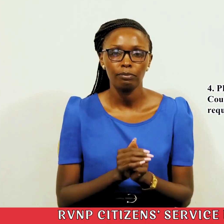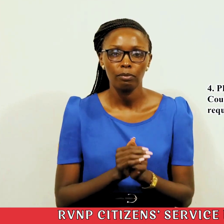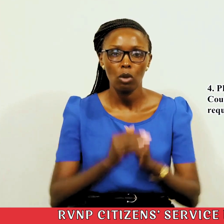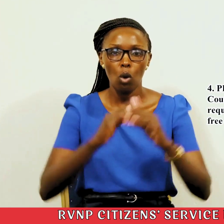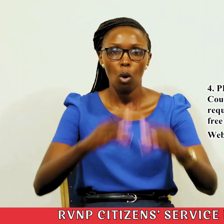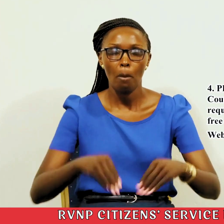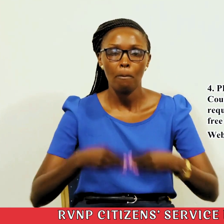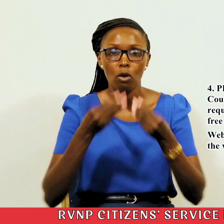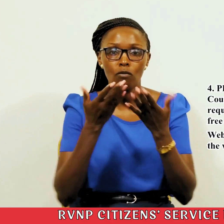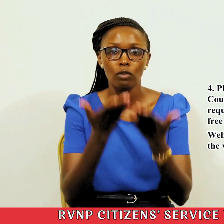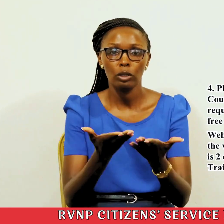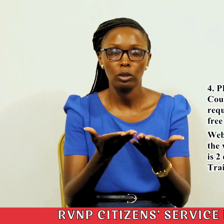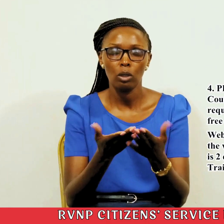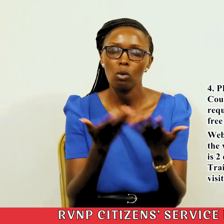provision of information.